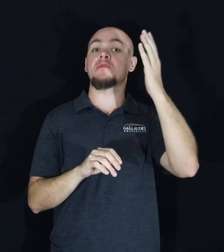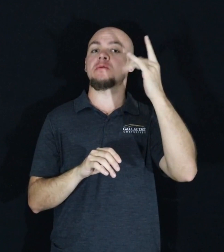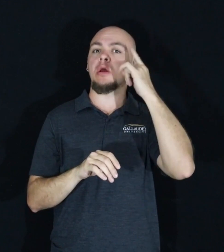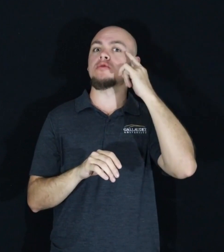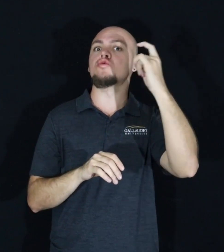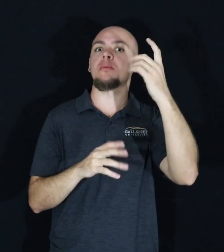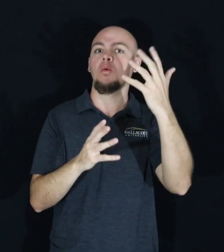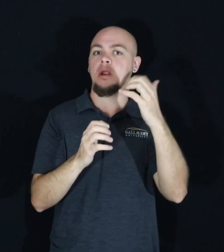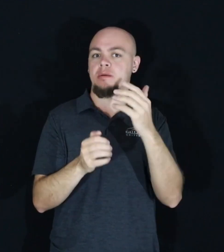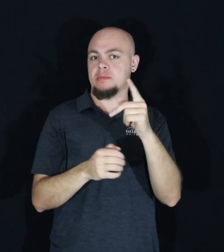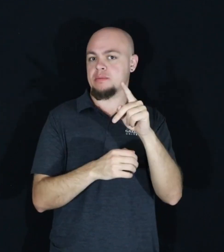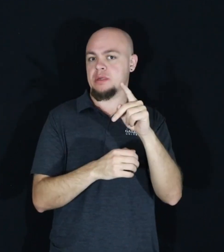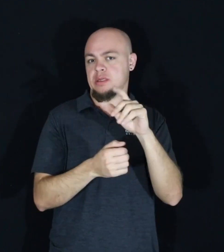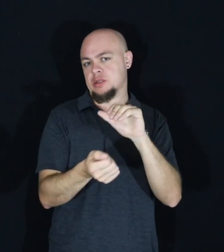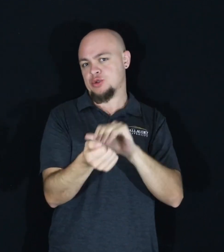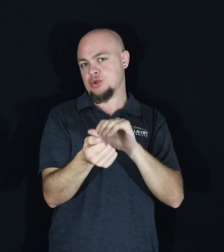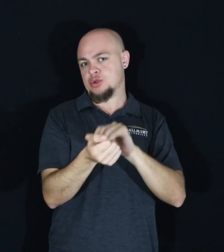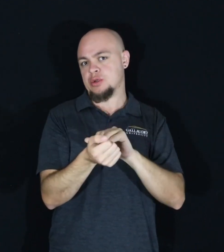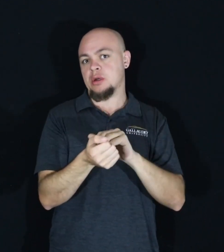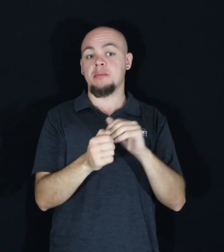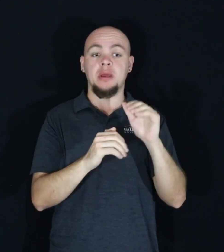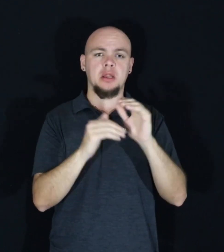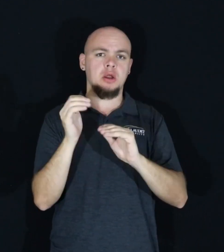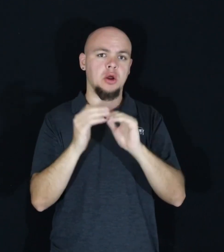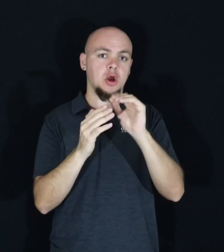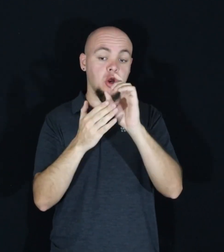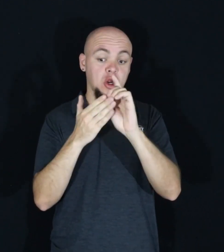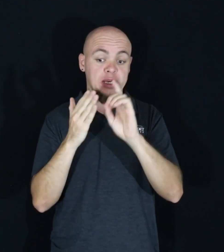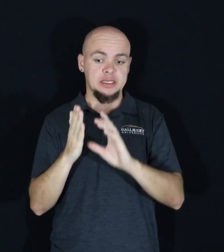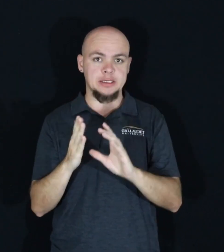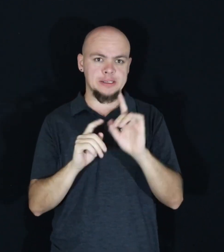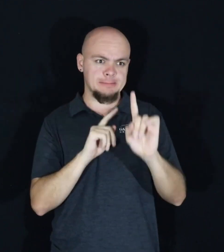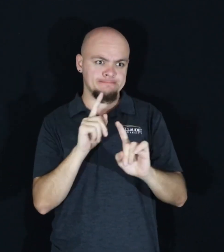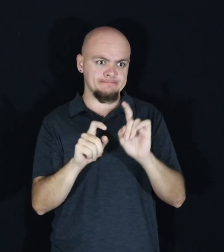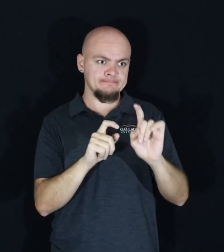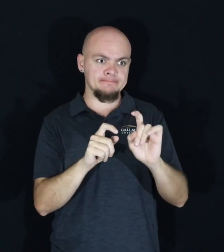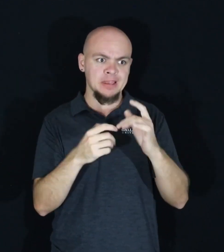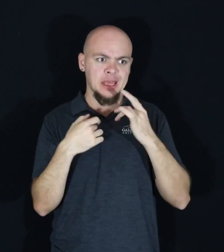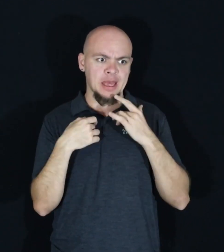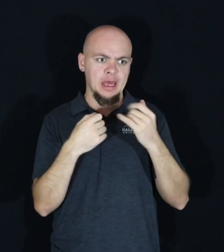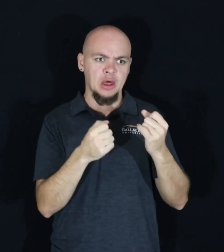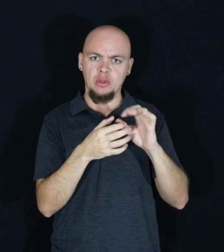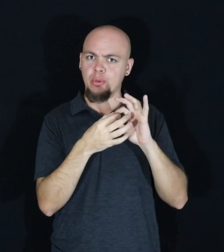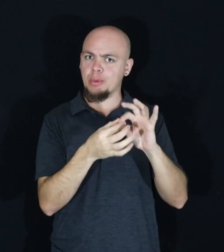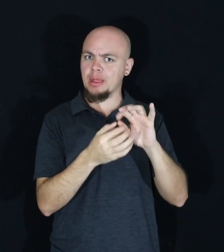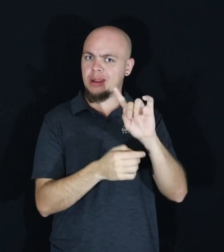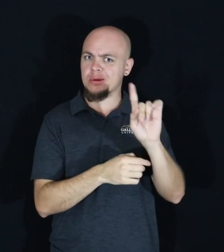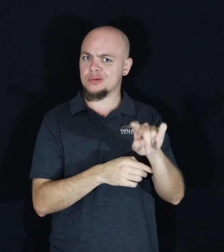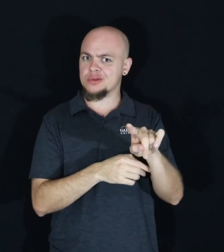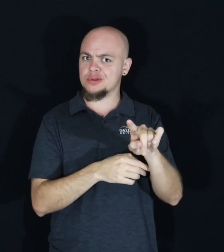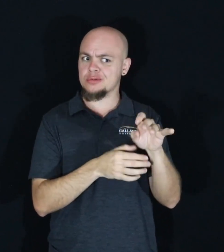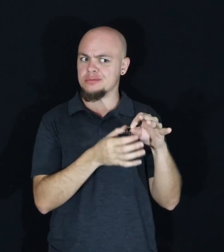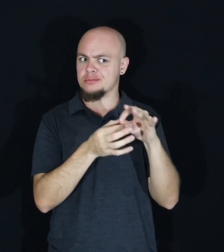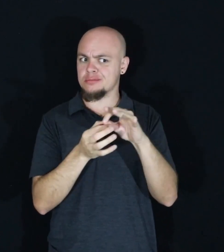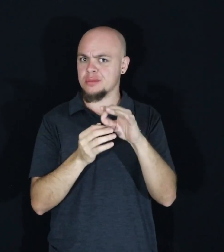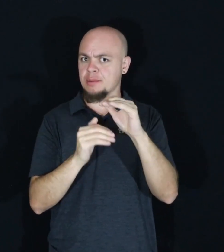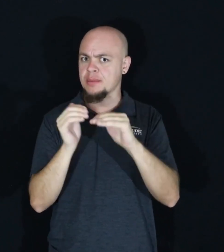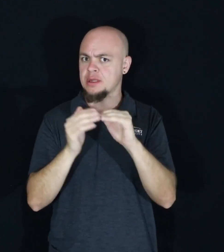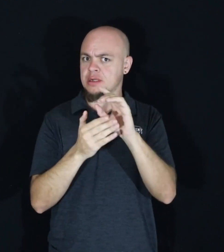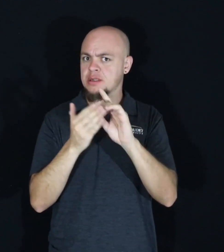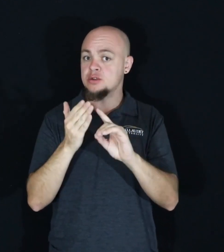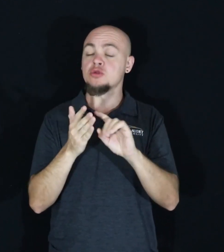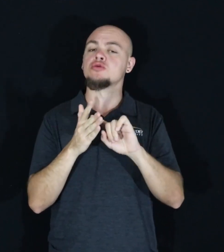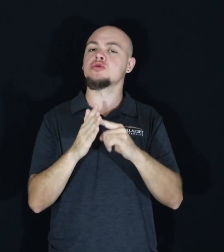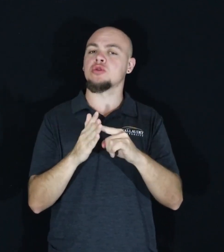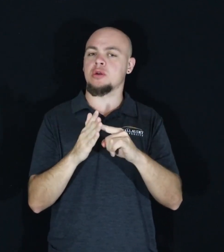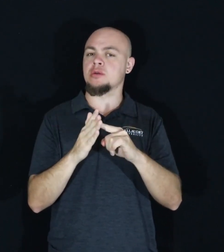So here I am, an architect, asking health-related questions about architecture. So I started my research at the University